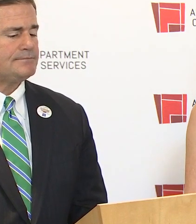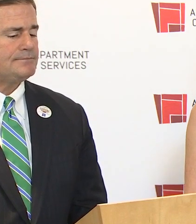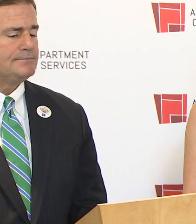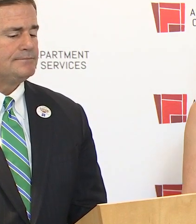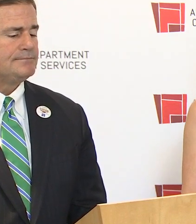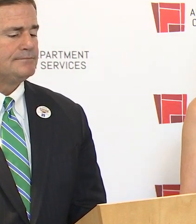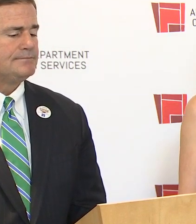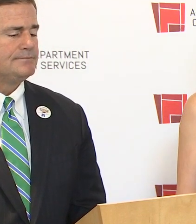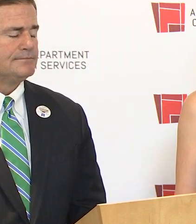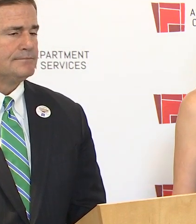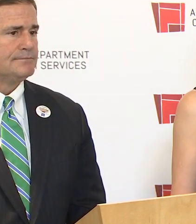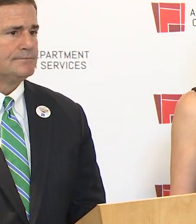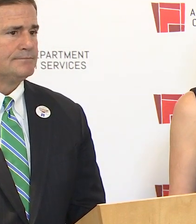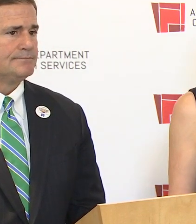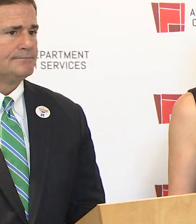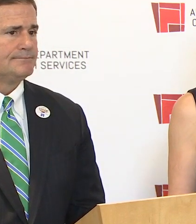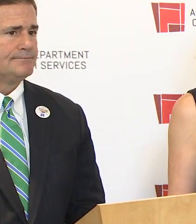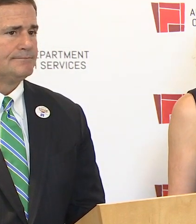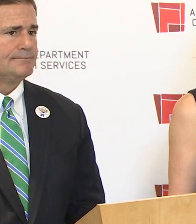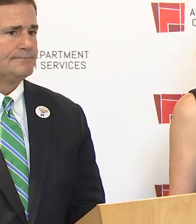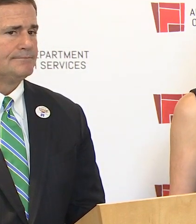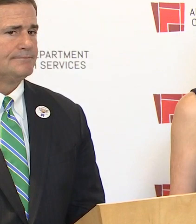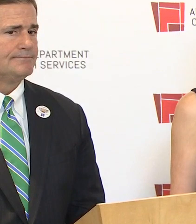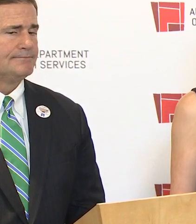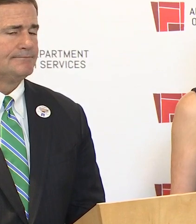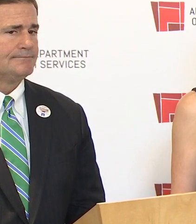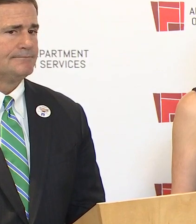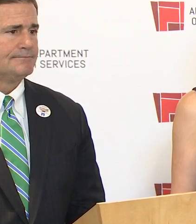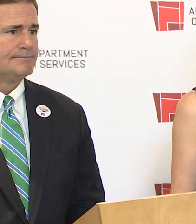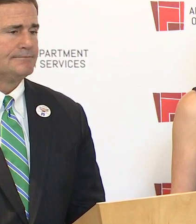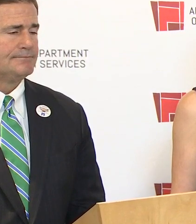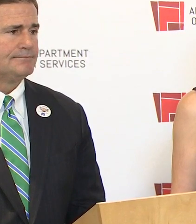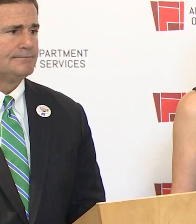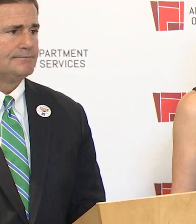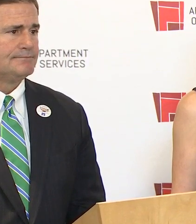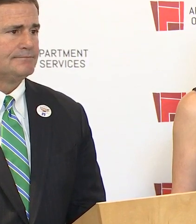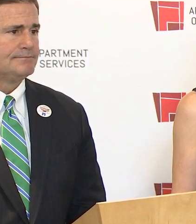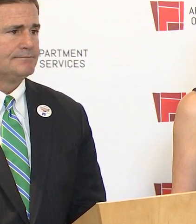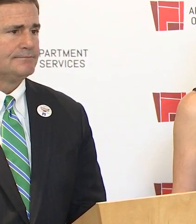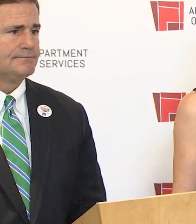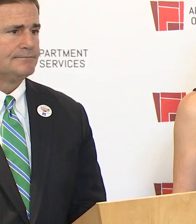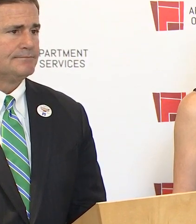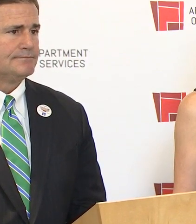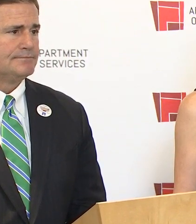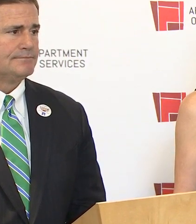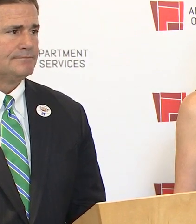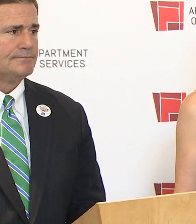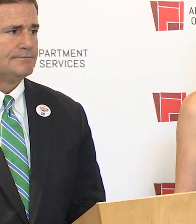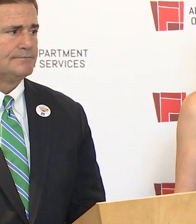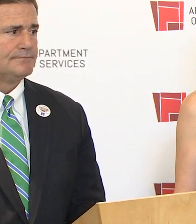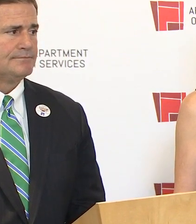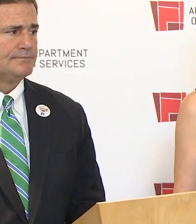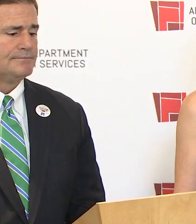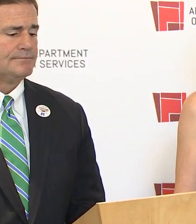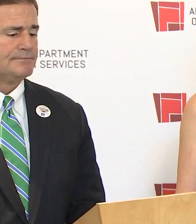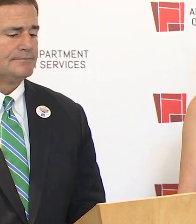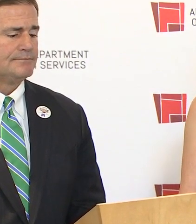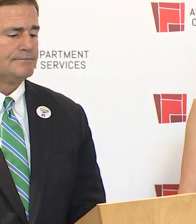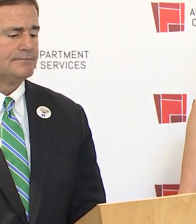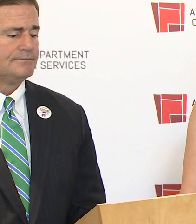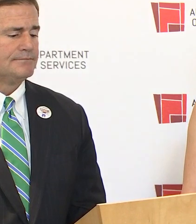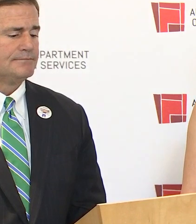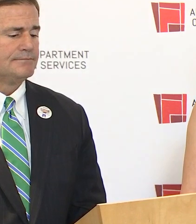precautions. Staff and residents should be up to date on vaccinations, including their seasonal influenza